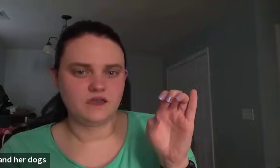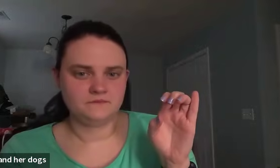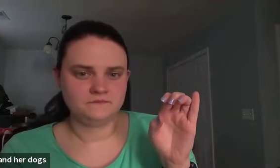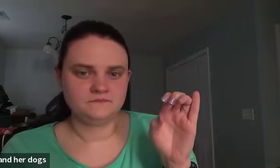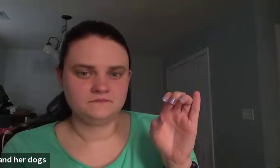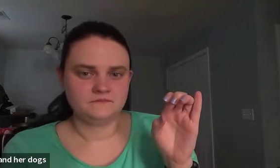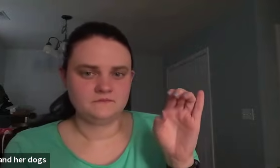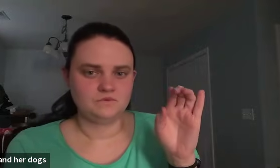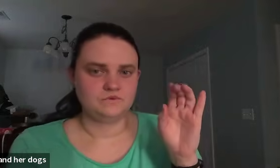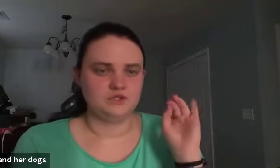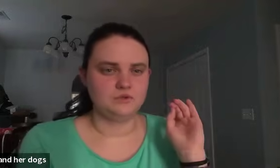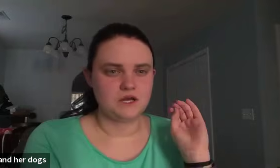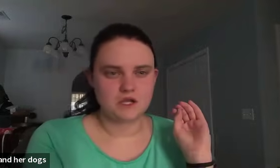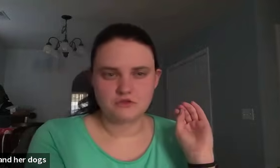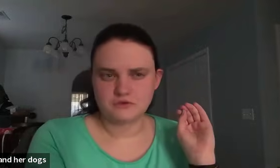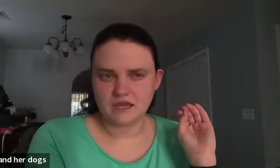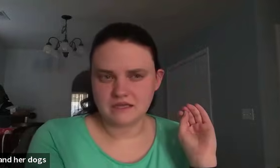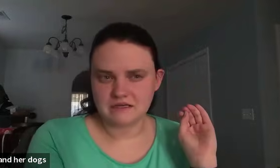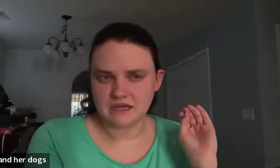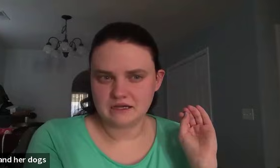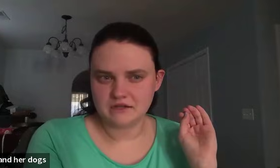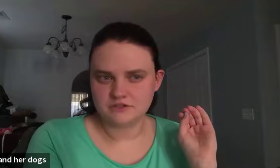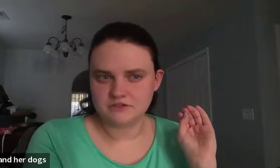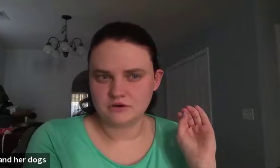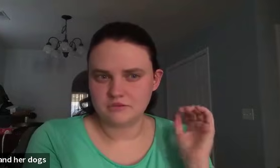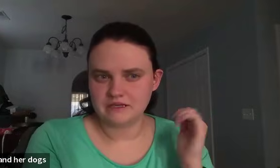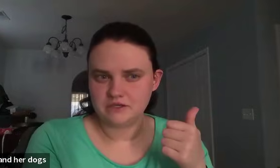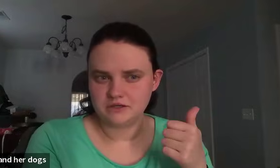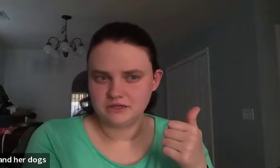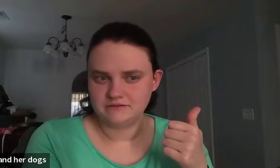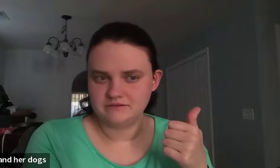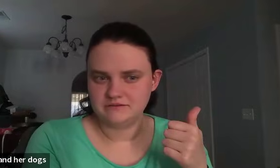Okay. Do you want to go through 8 and 900 or are we good?